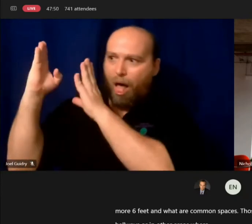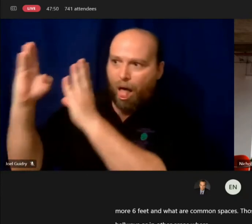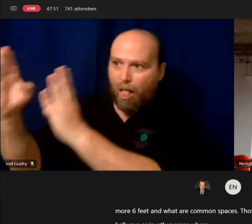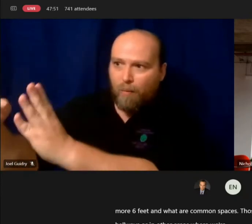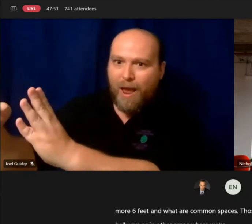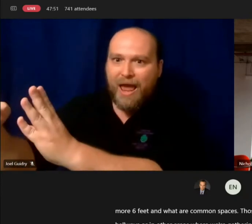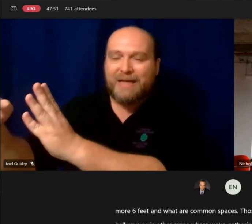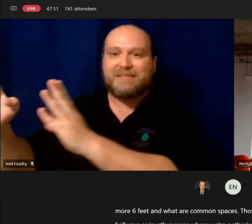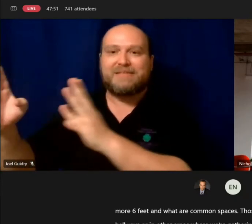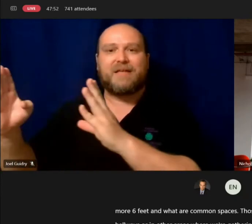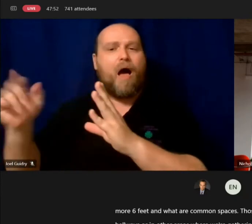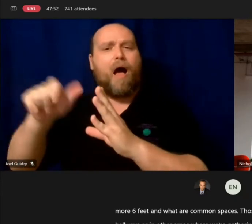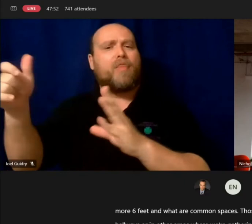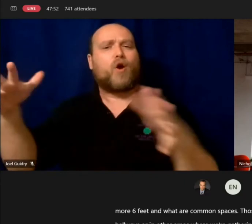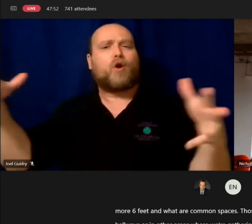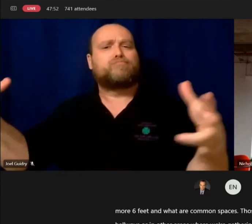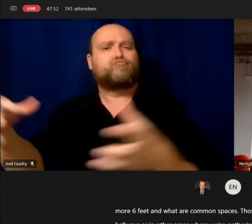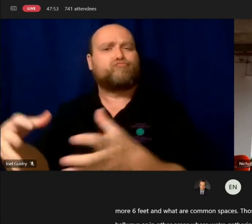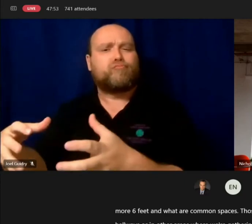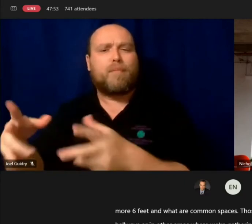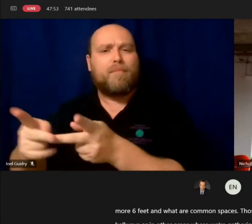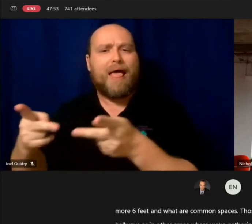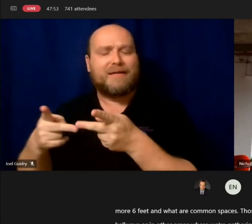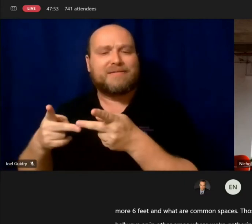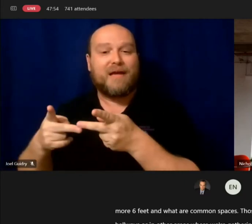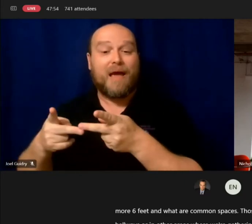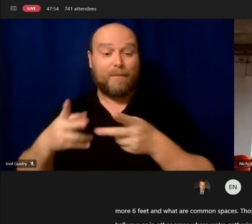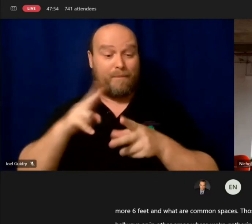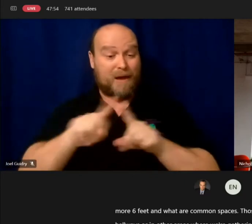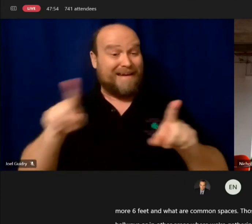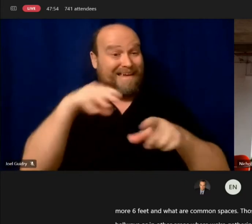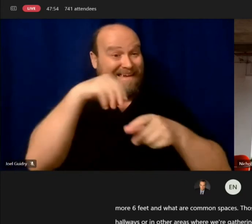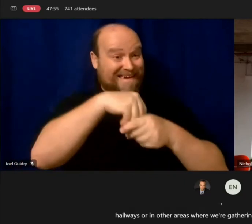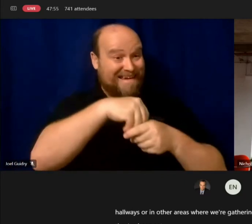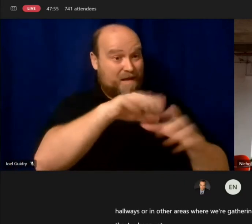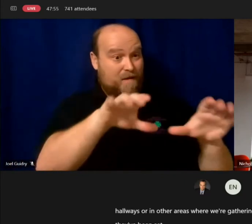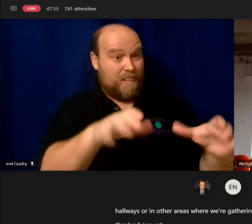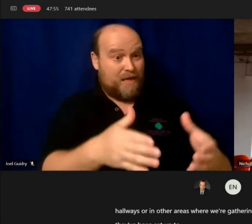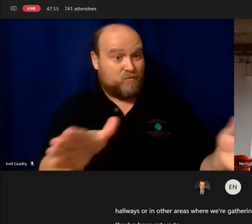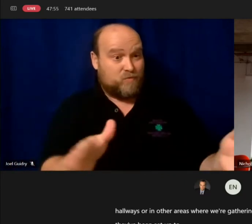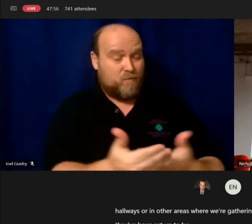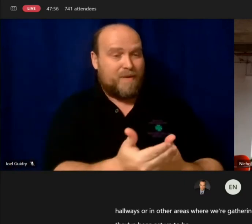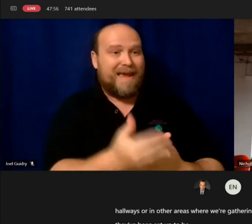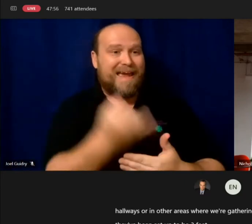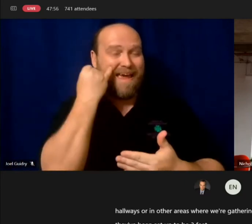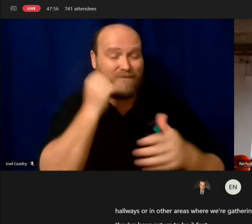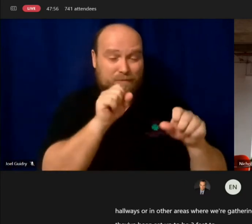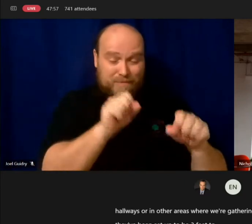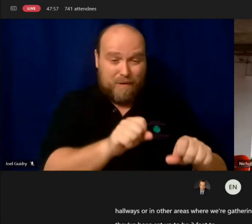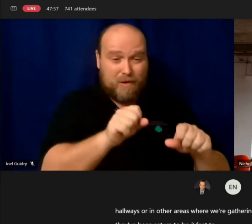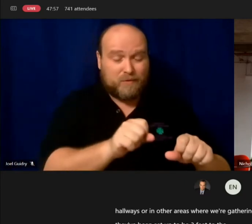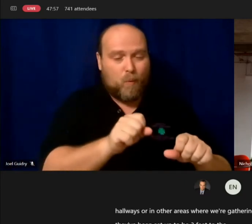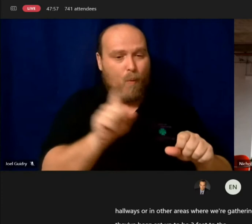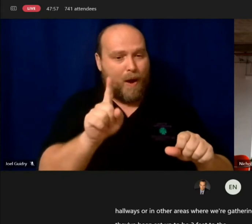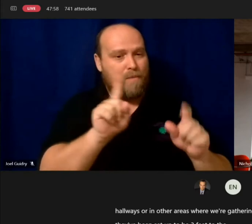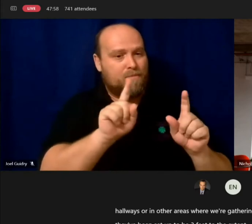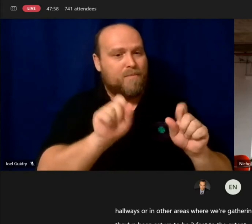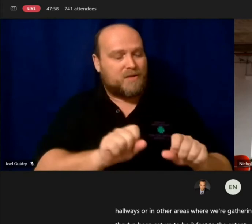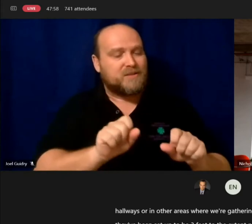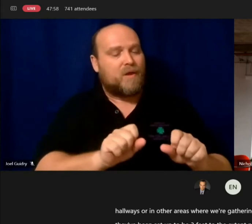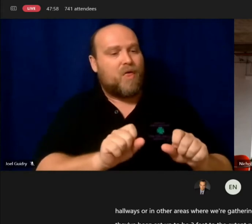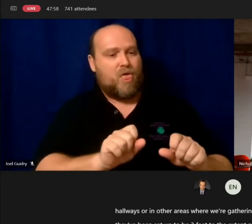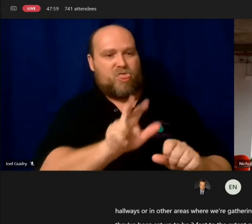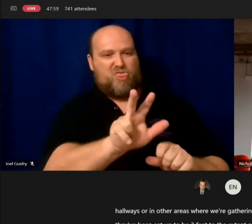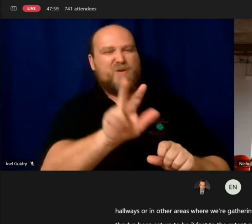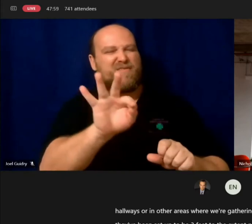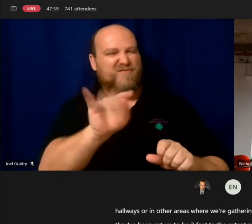classroom, they've been set up to be at 3 feet to the extent possible. And we've been able to achieve that in most cases.